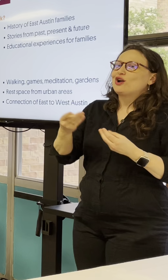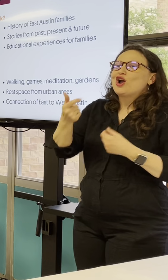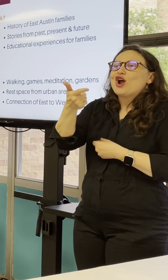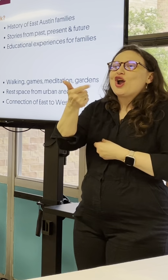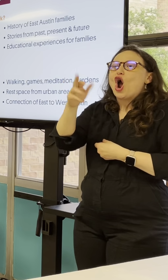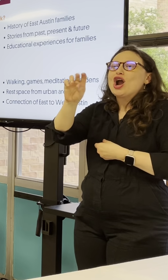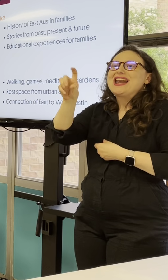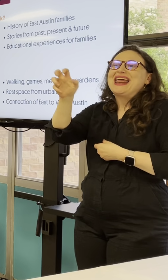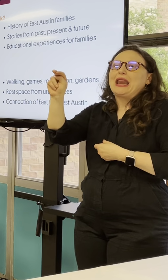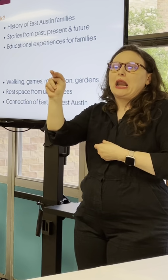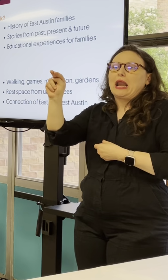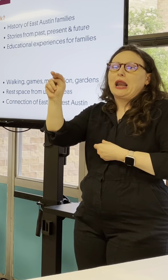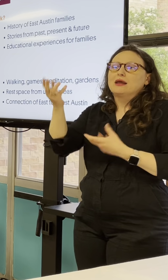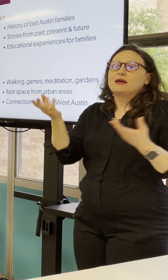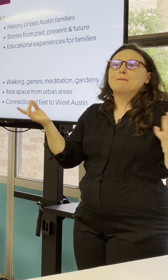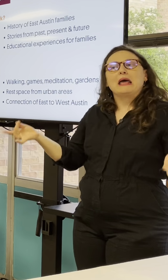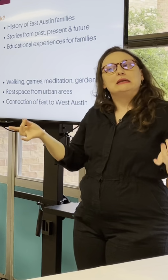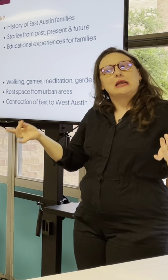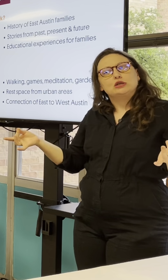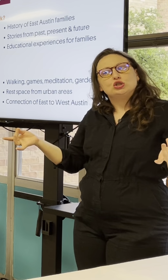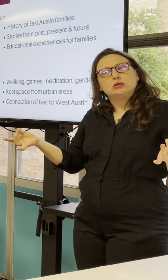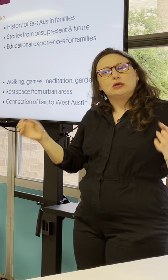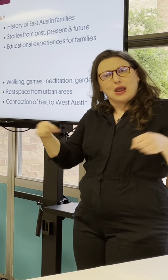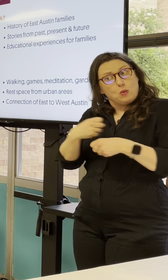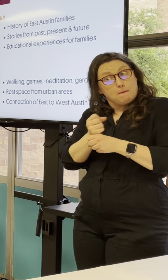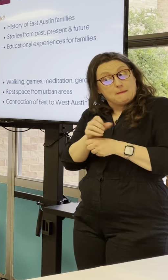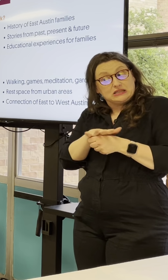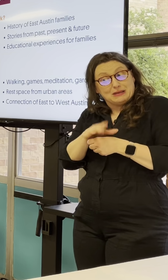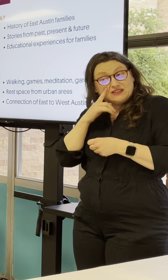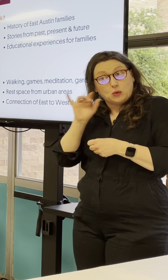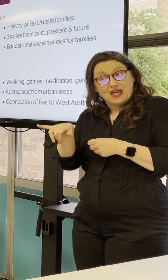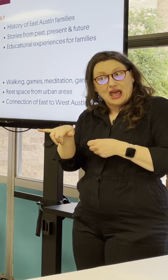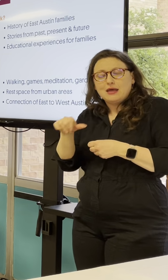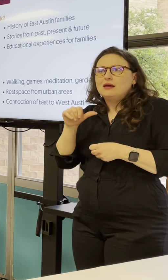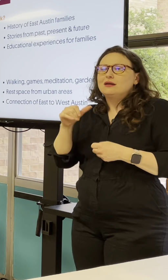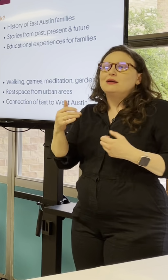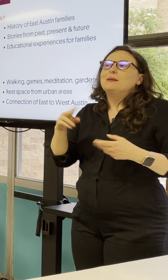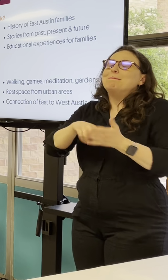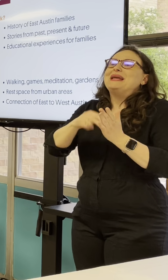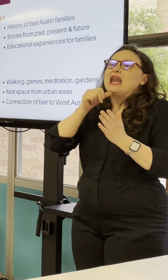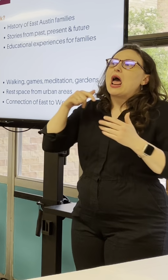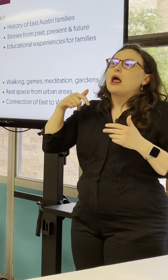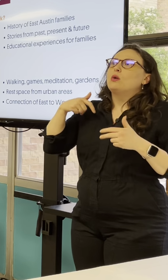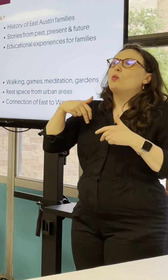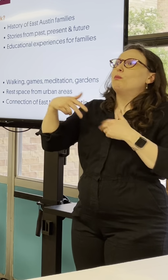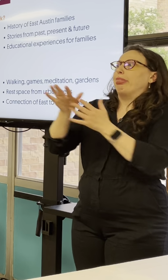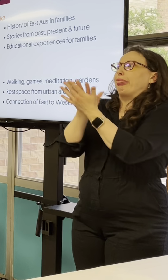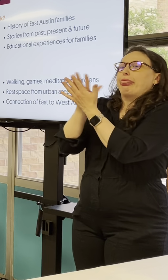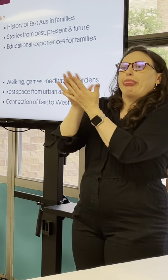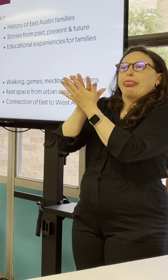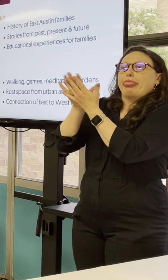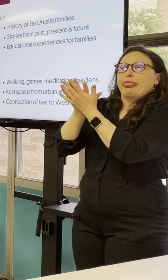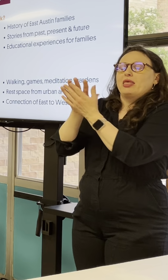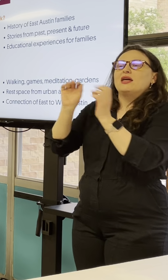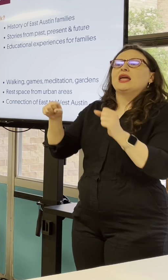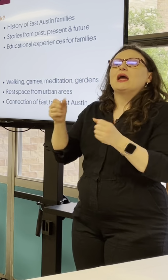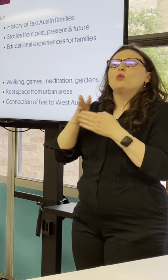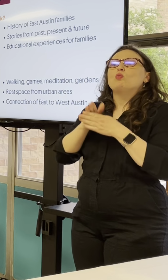and meditation, and how can we create spaces in the park where it's not always busy, but I can also have some time to ground